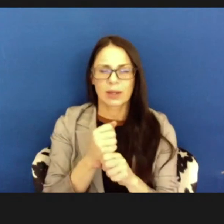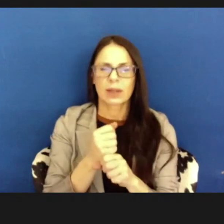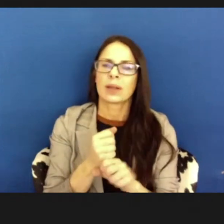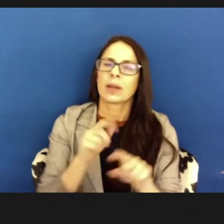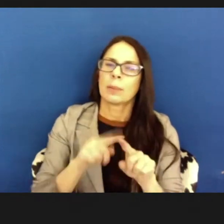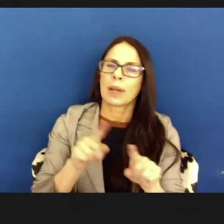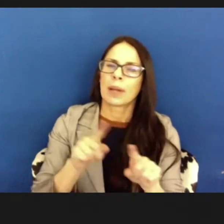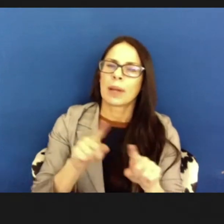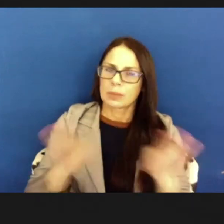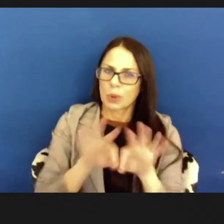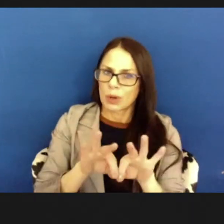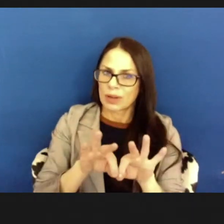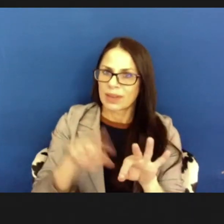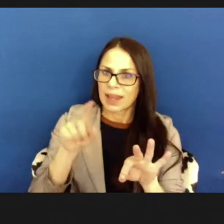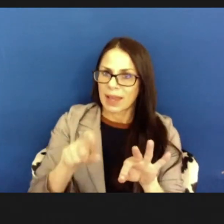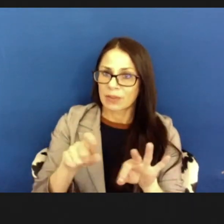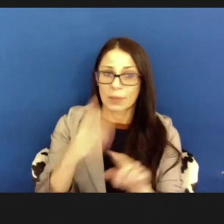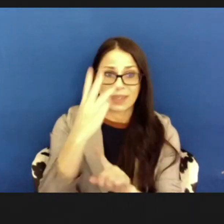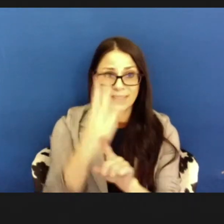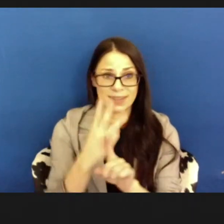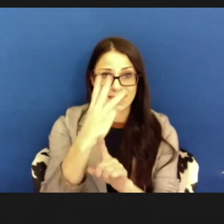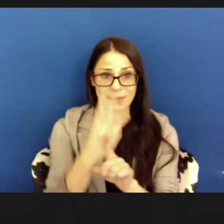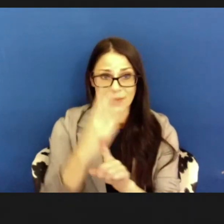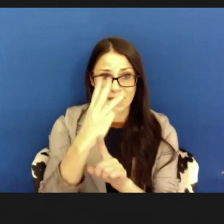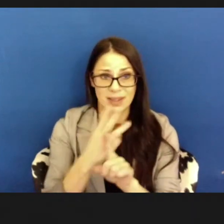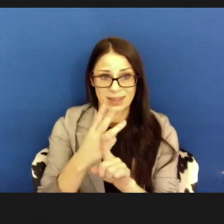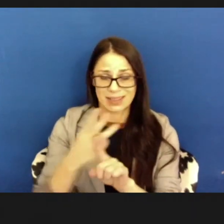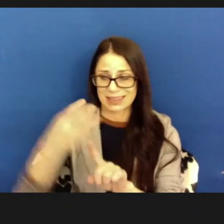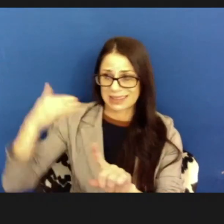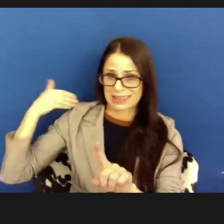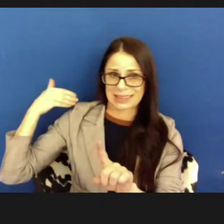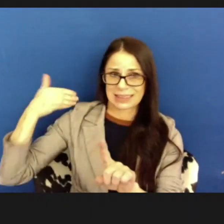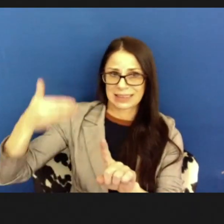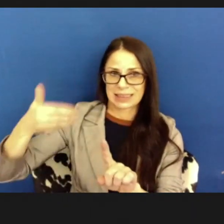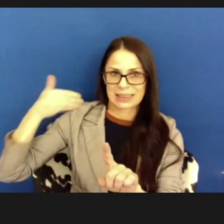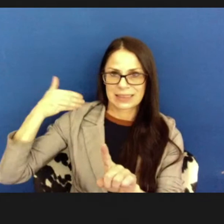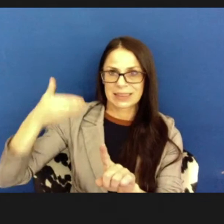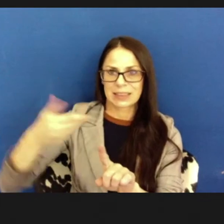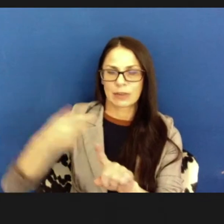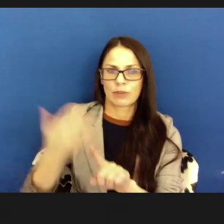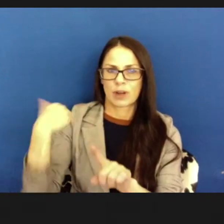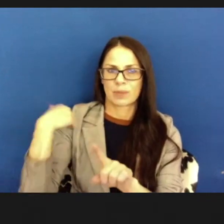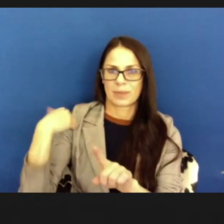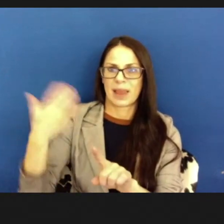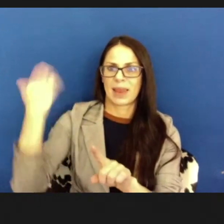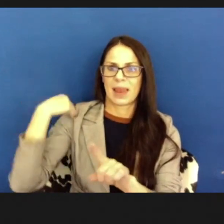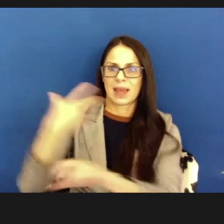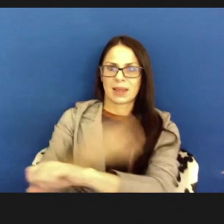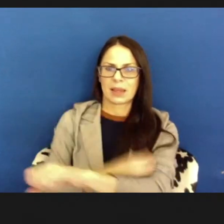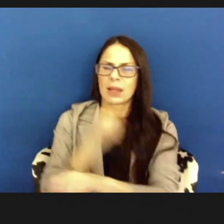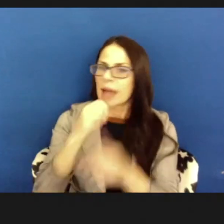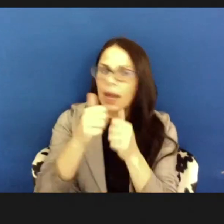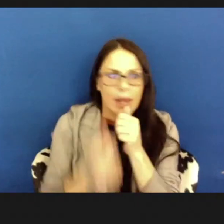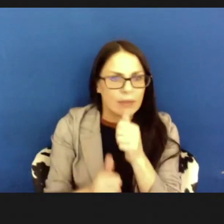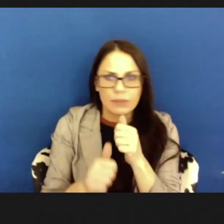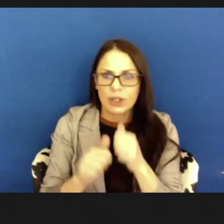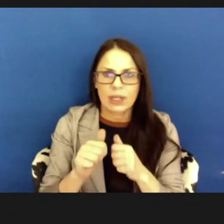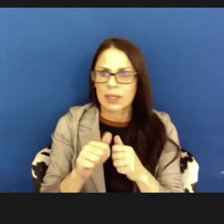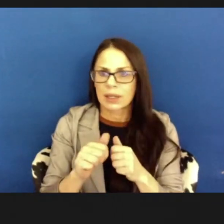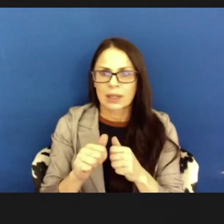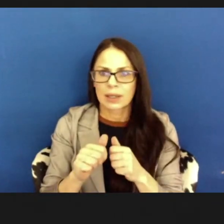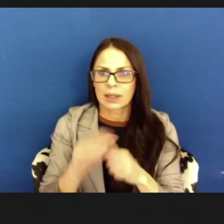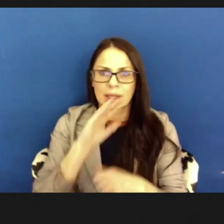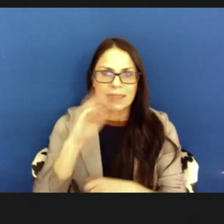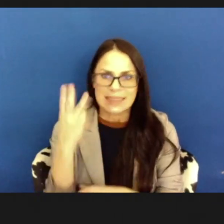out from their second dose, right? So it's not every 16 and 17-year-old. We need to have been at that 6-month